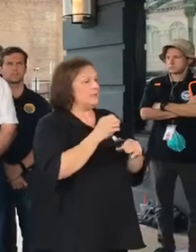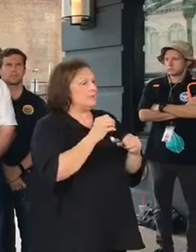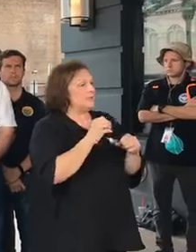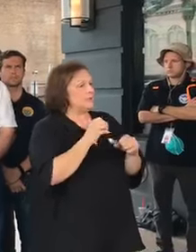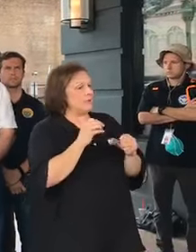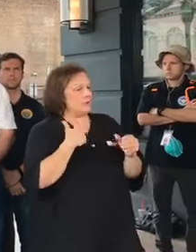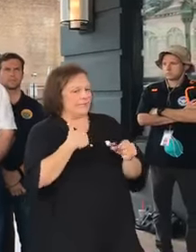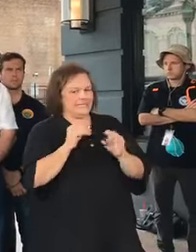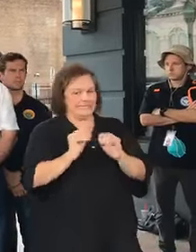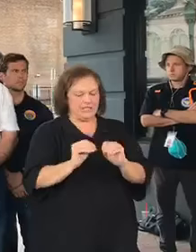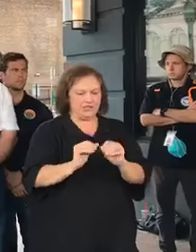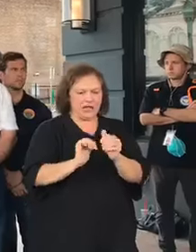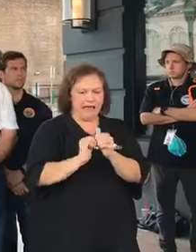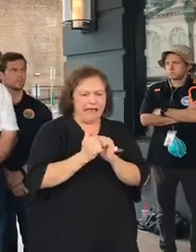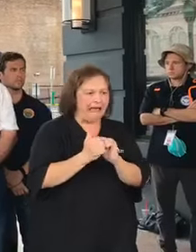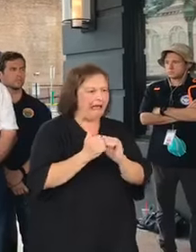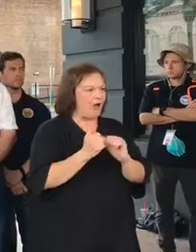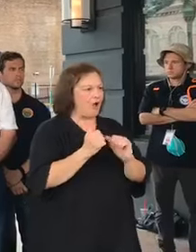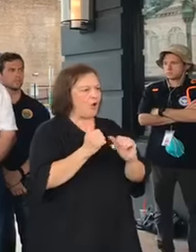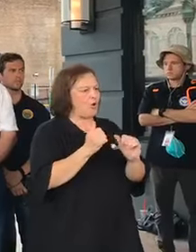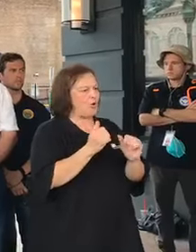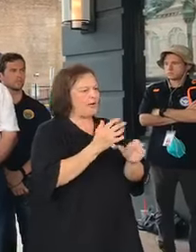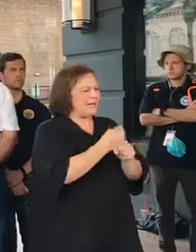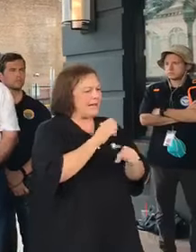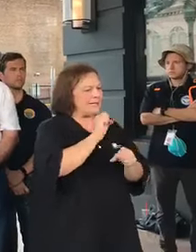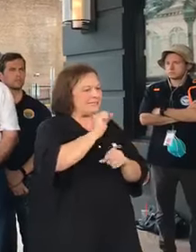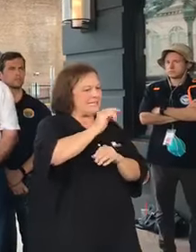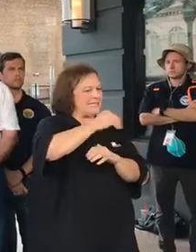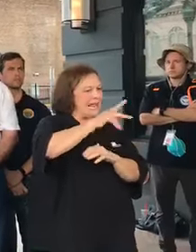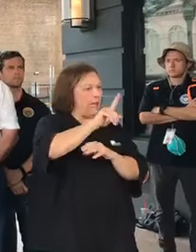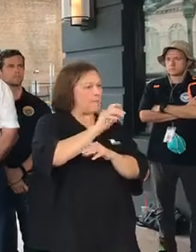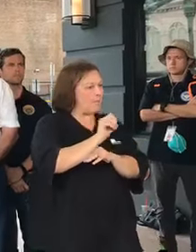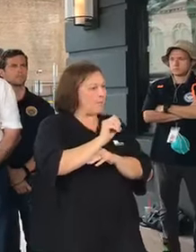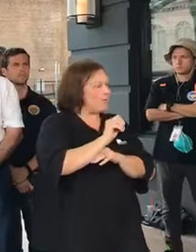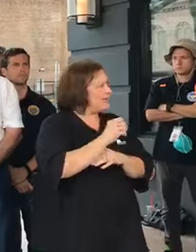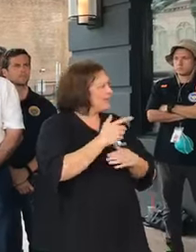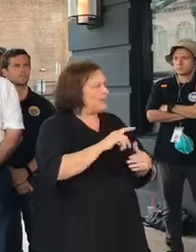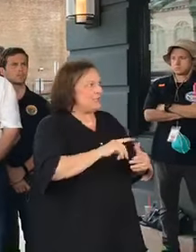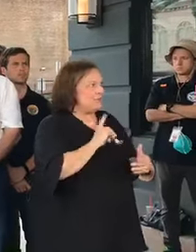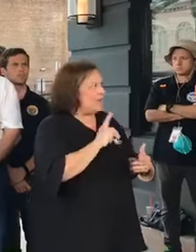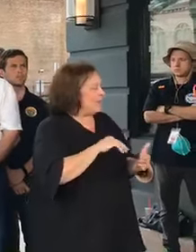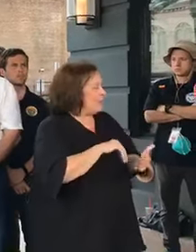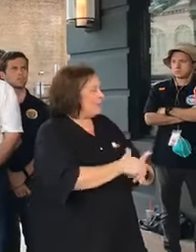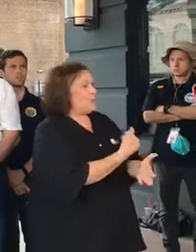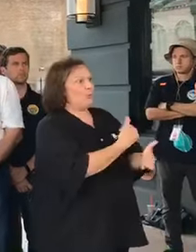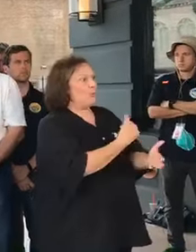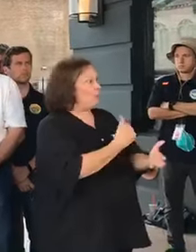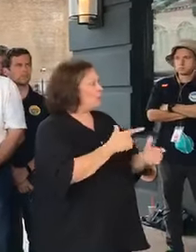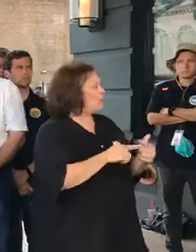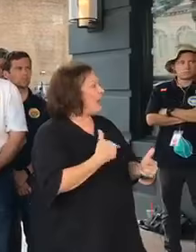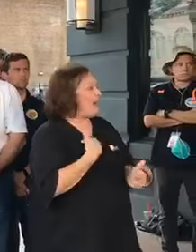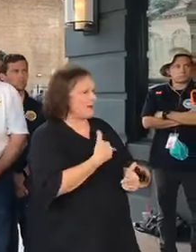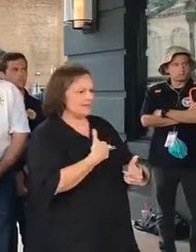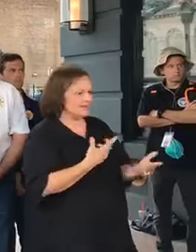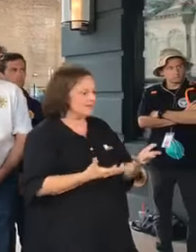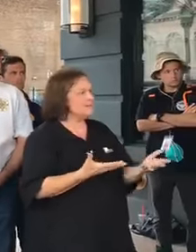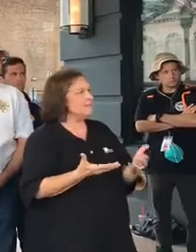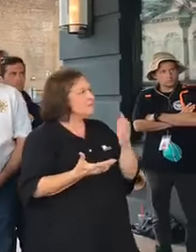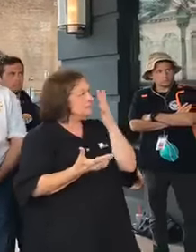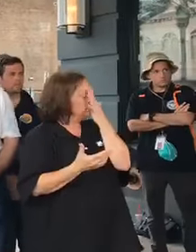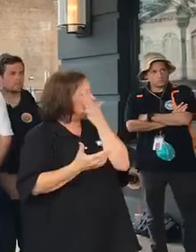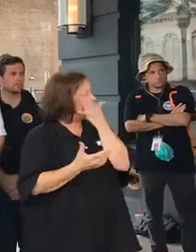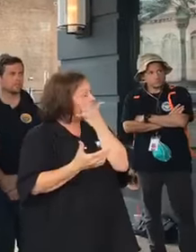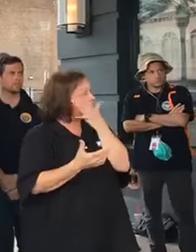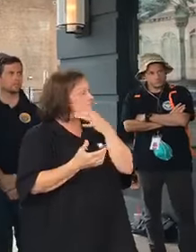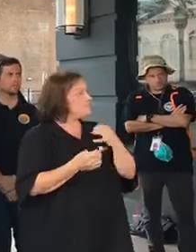sample, on the fly. This is new space right now that we're working on. Had anyone, had a member